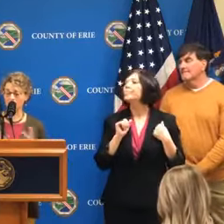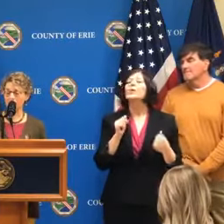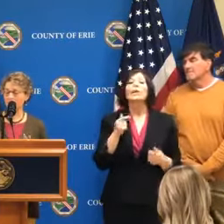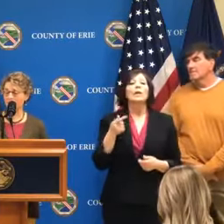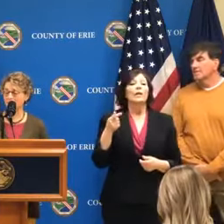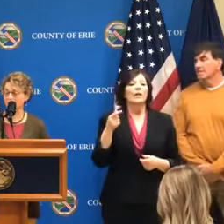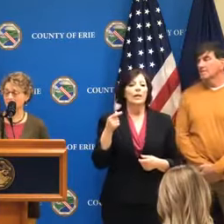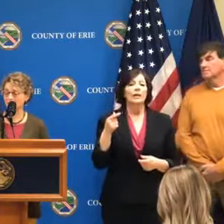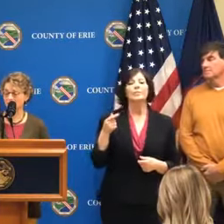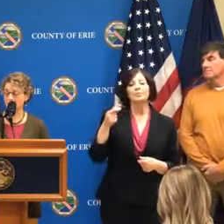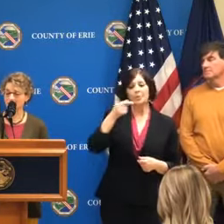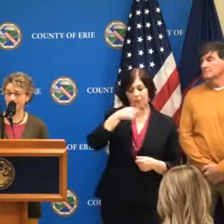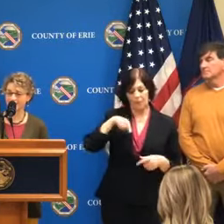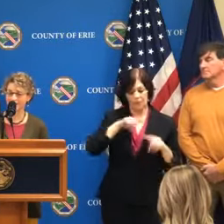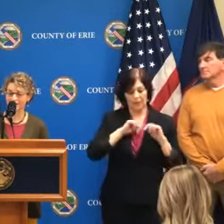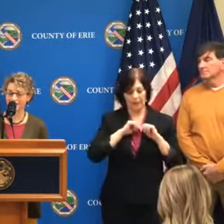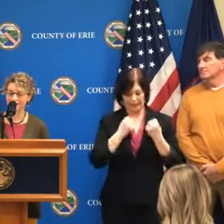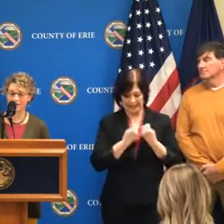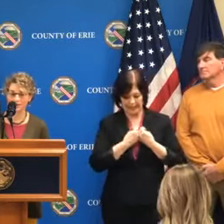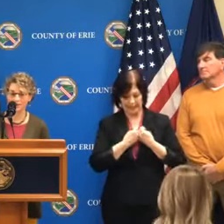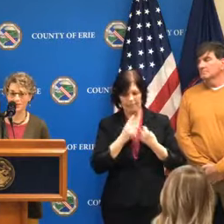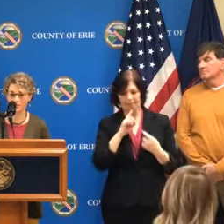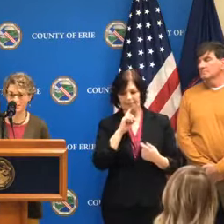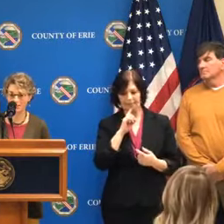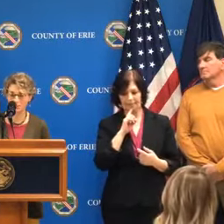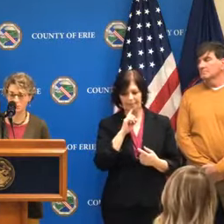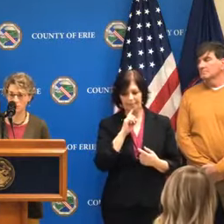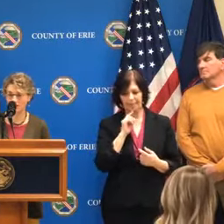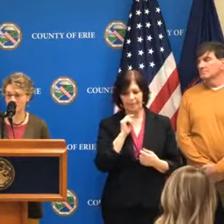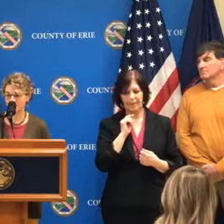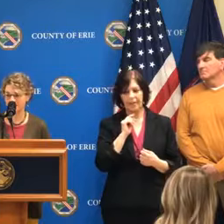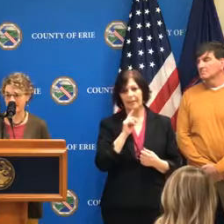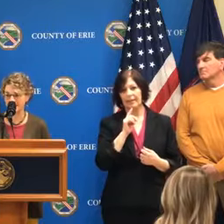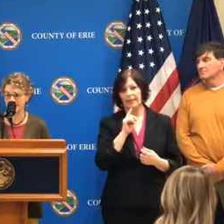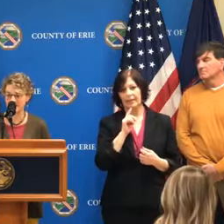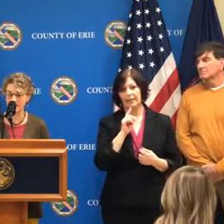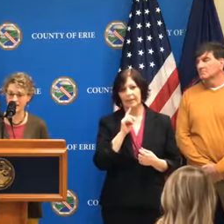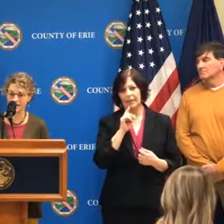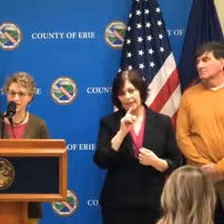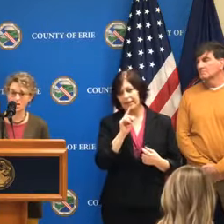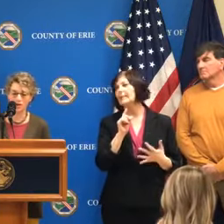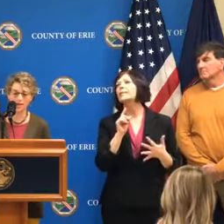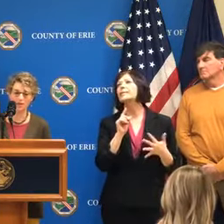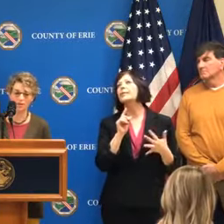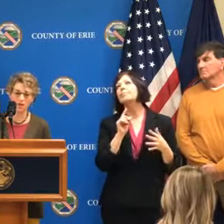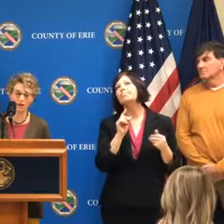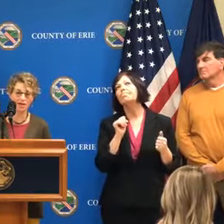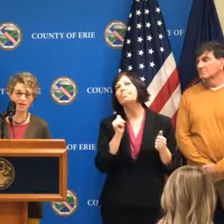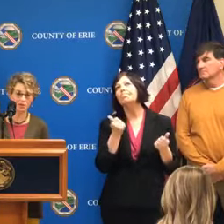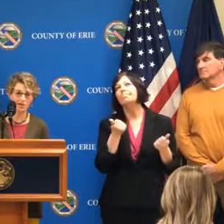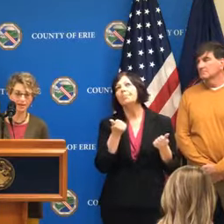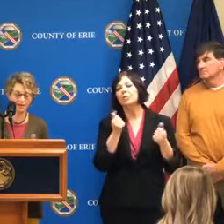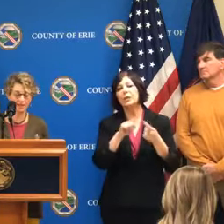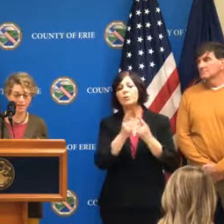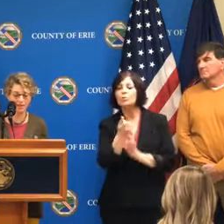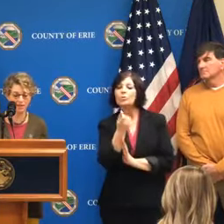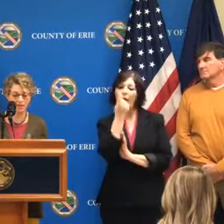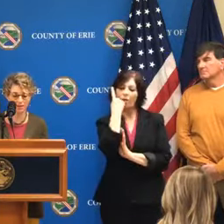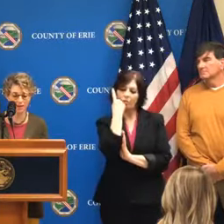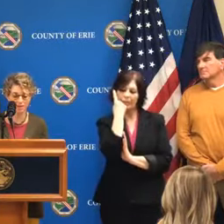Our epidemiology team is rigorously working up these cases and trying to understand